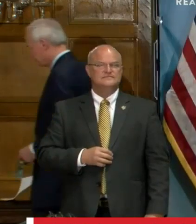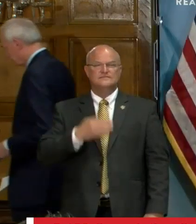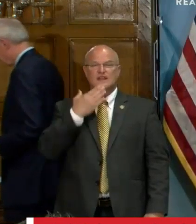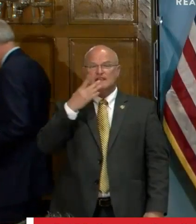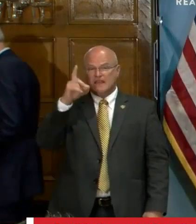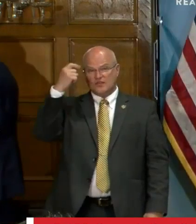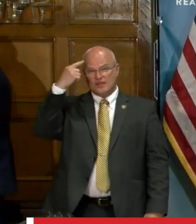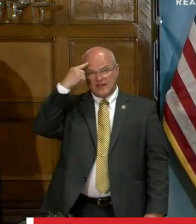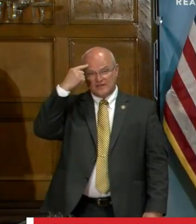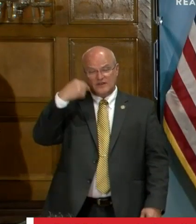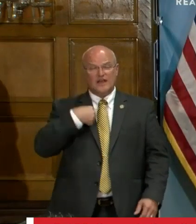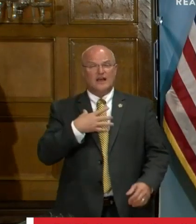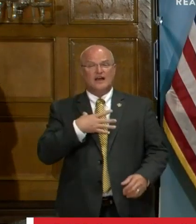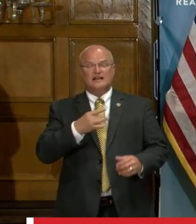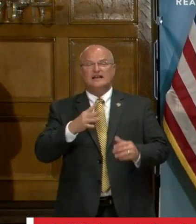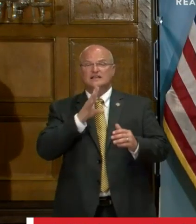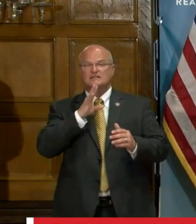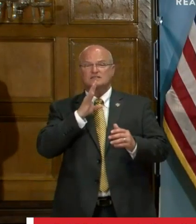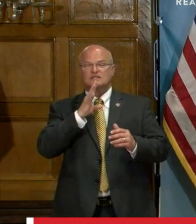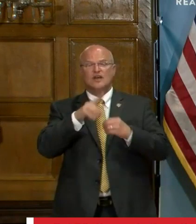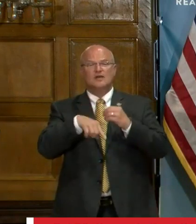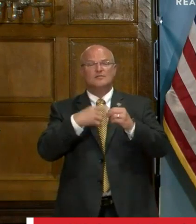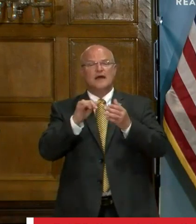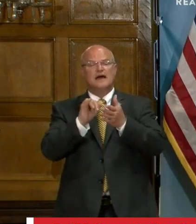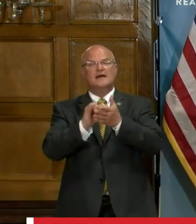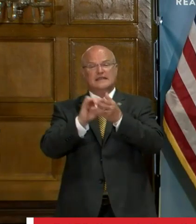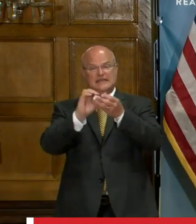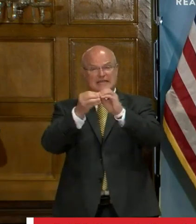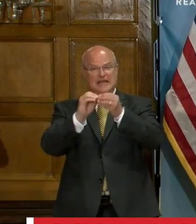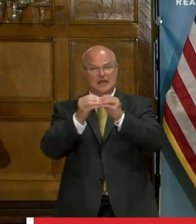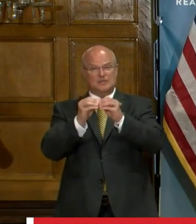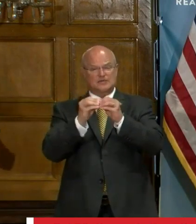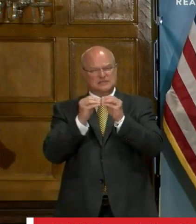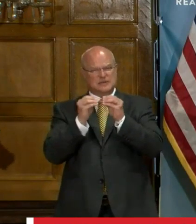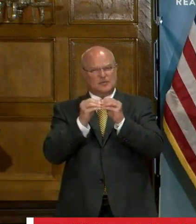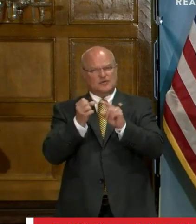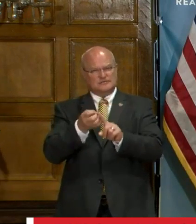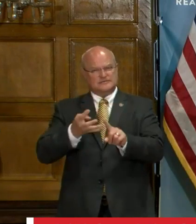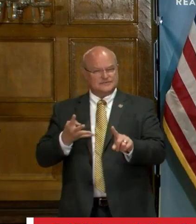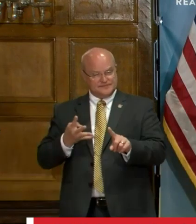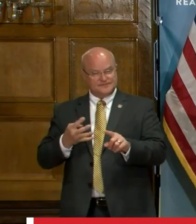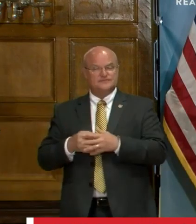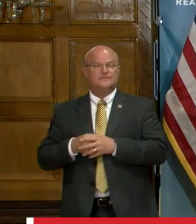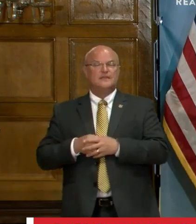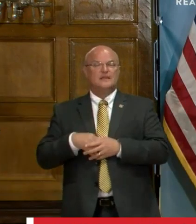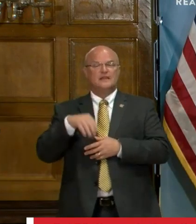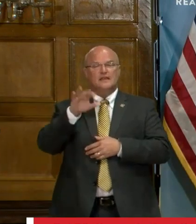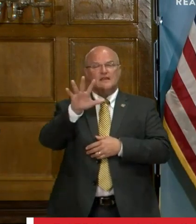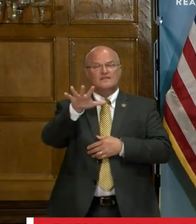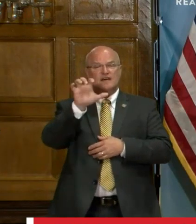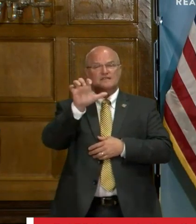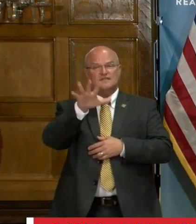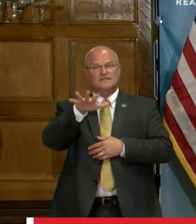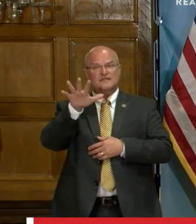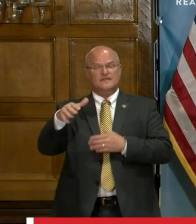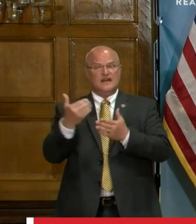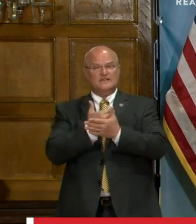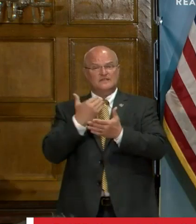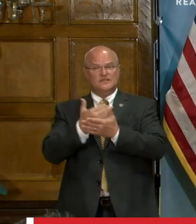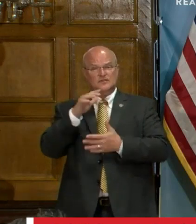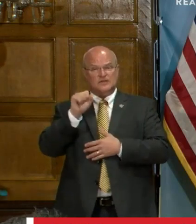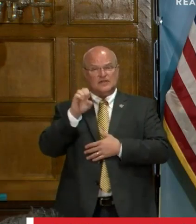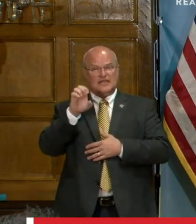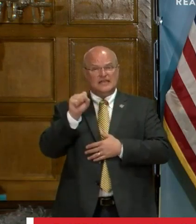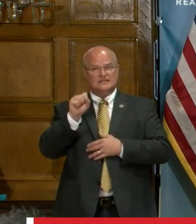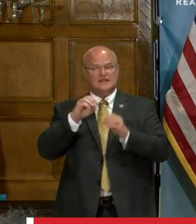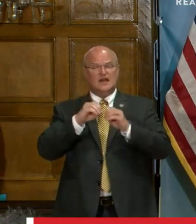Thank you, Governor. I'd like to start by talking about these numbers a bit more. The 555 new cases